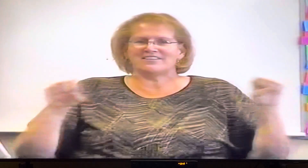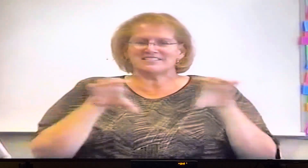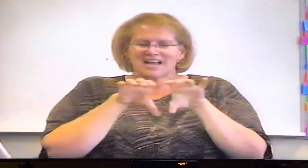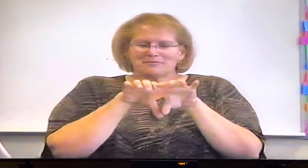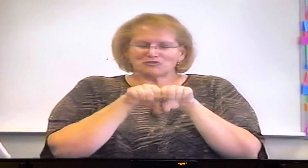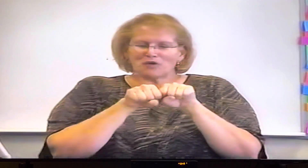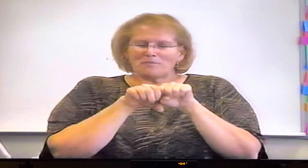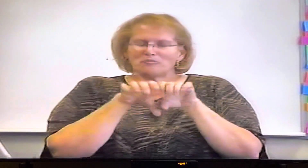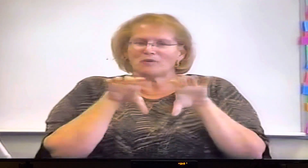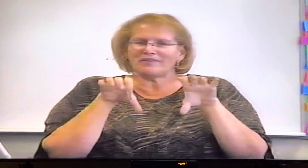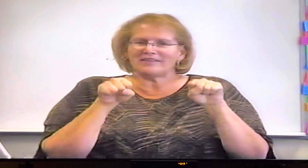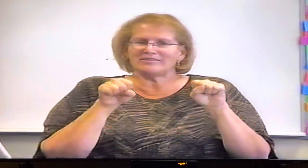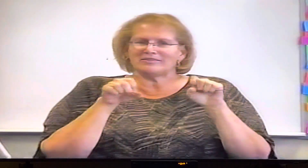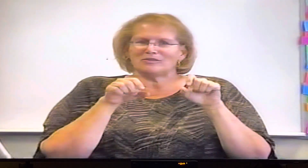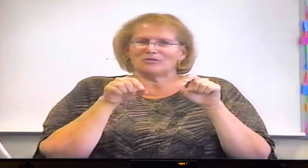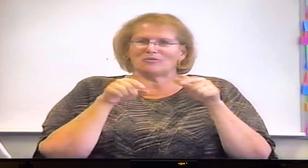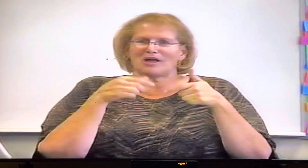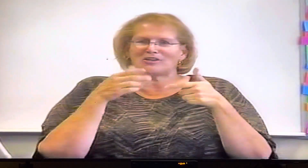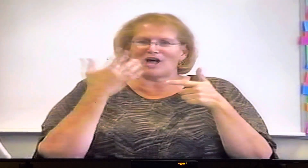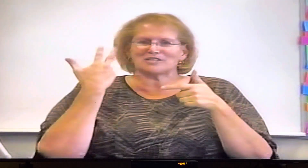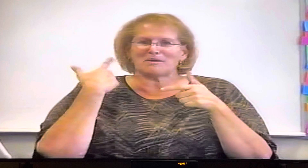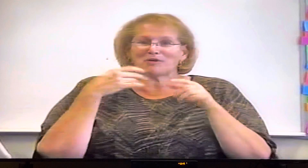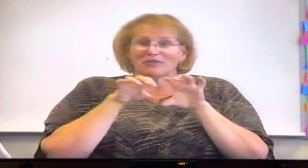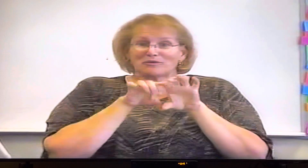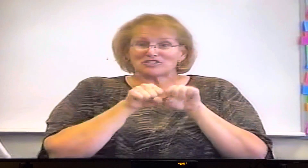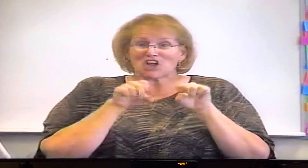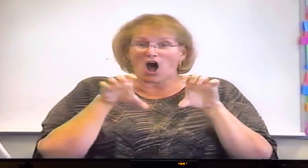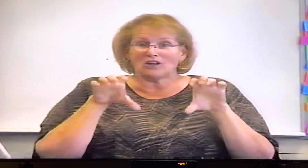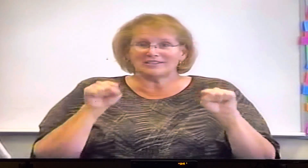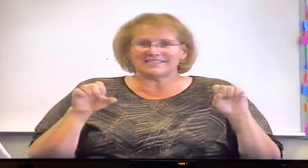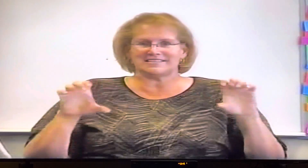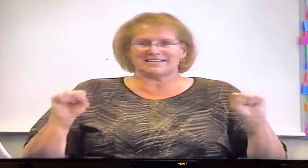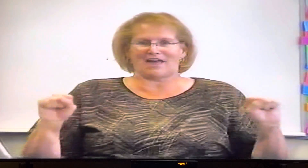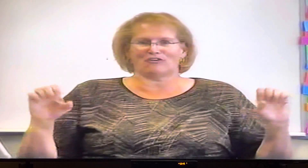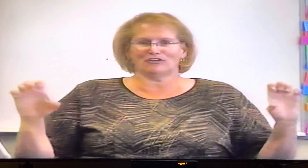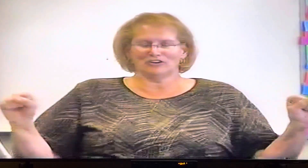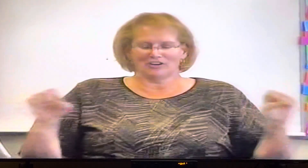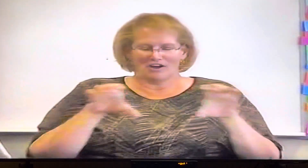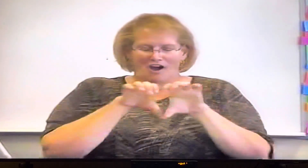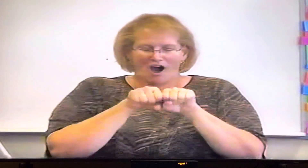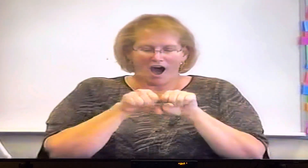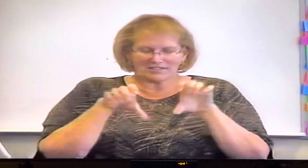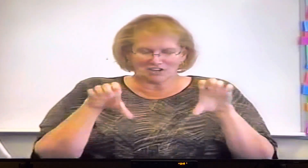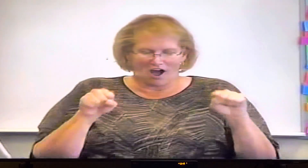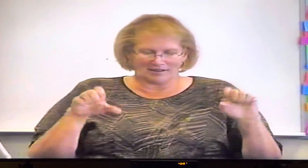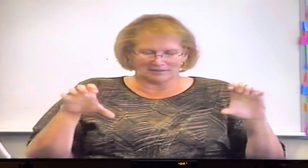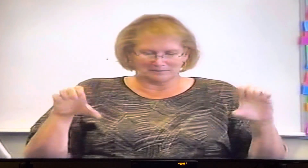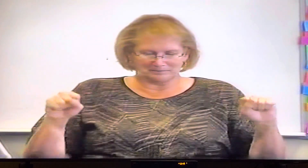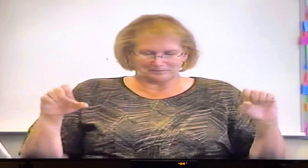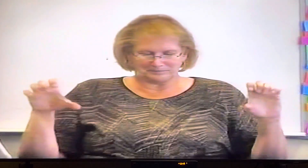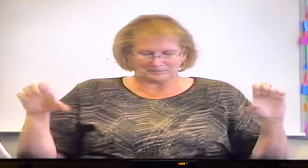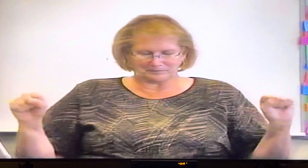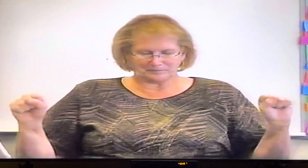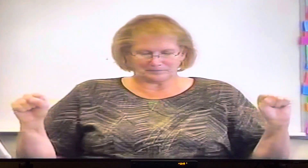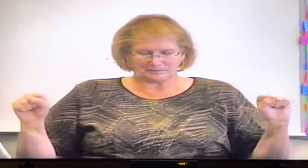this comes from when a long time ago they were just all linked together. Hot dog.